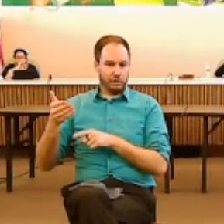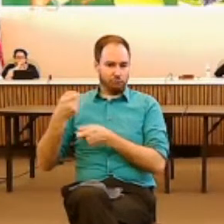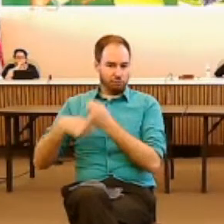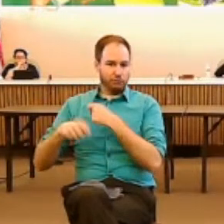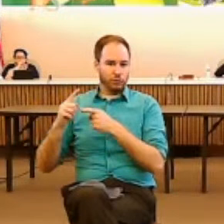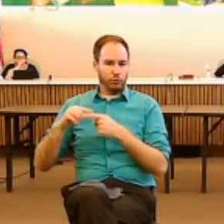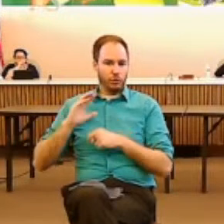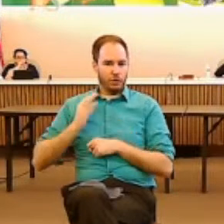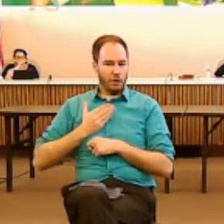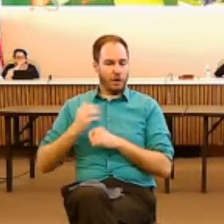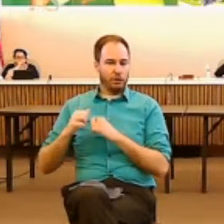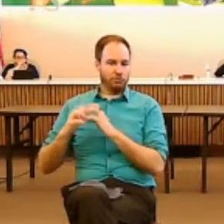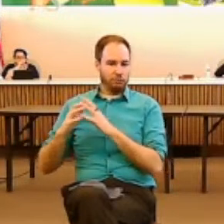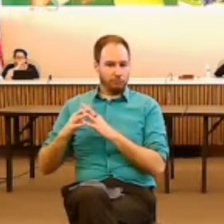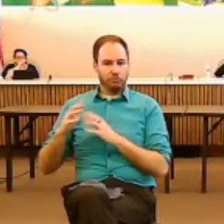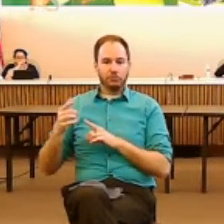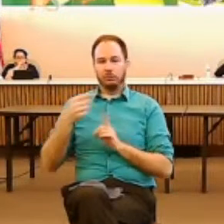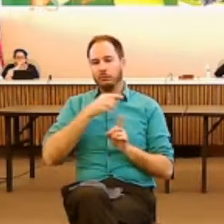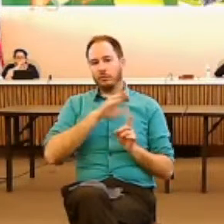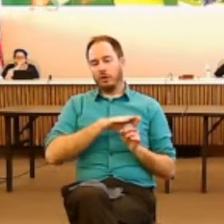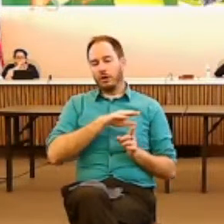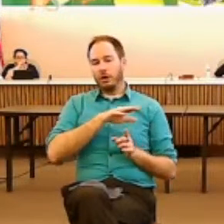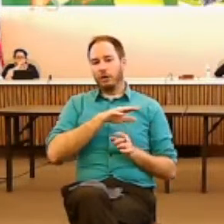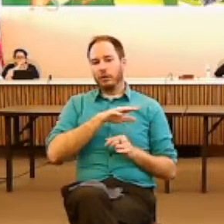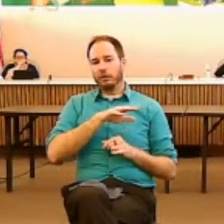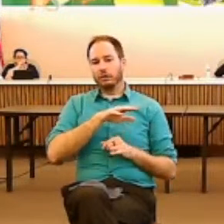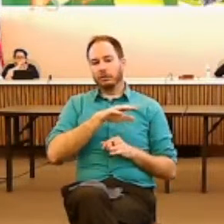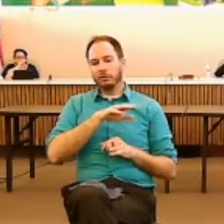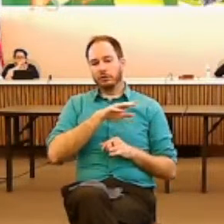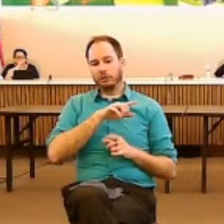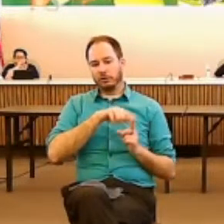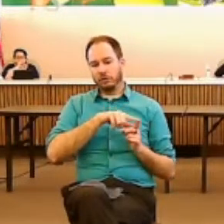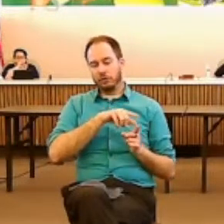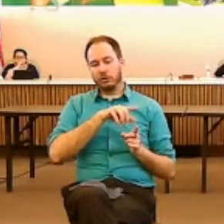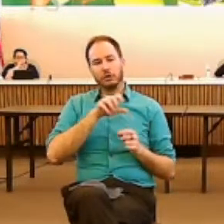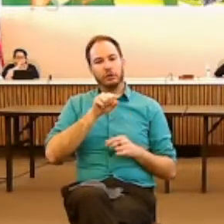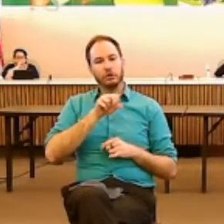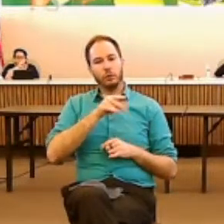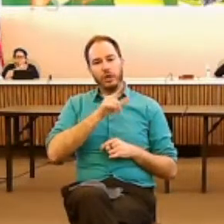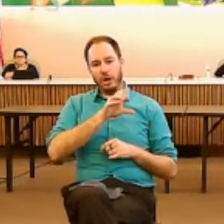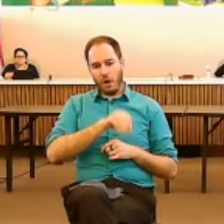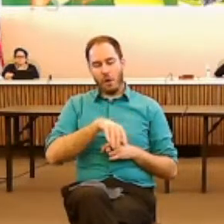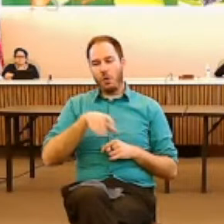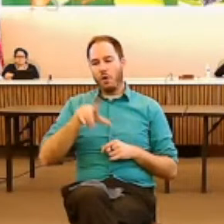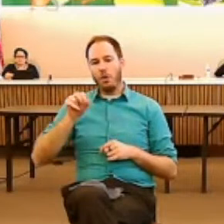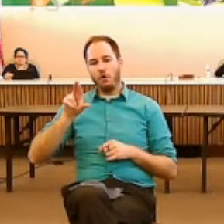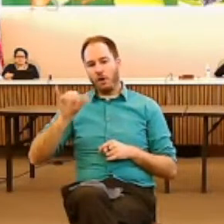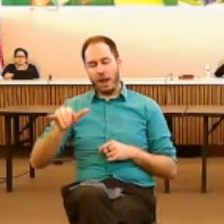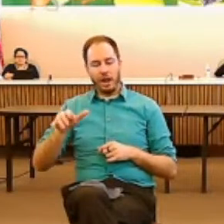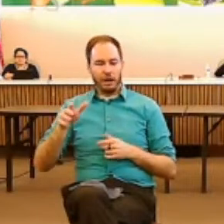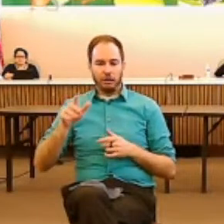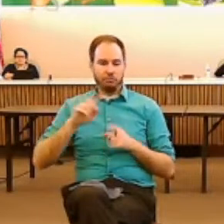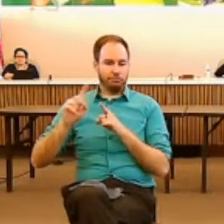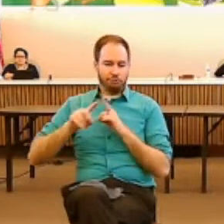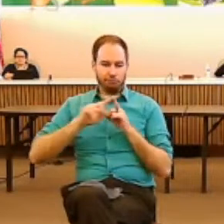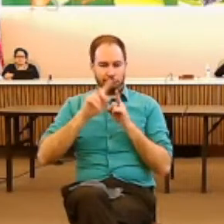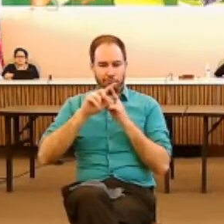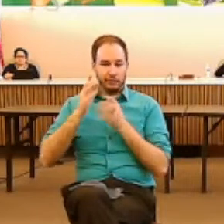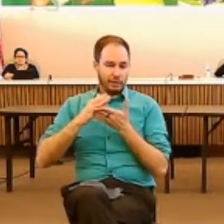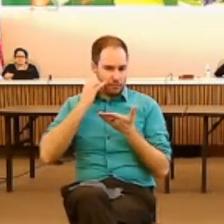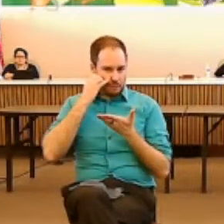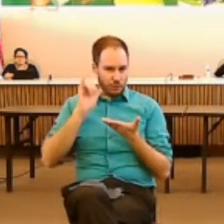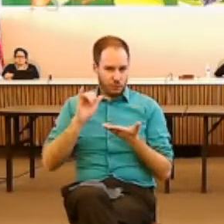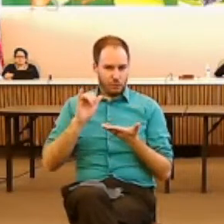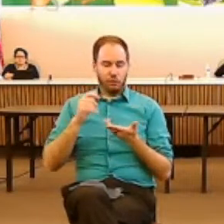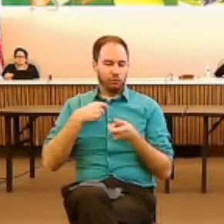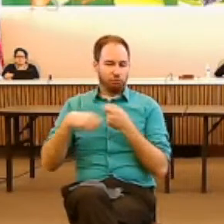We have one going up in Clay where another restaurant was, one in Oswego, one up in Luray, and some in the Buffalo area